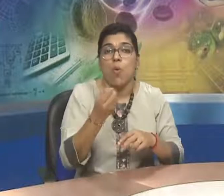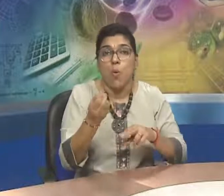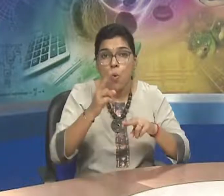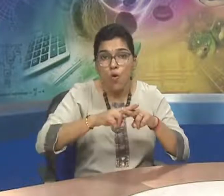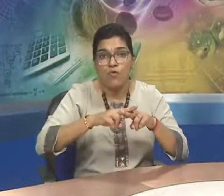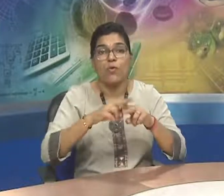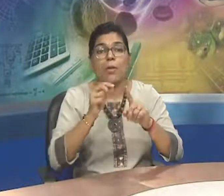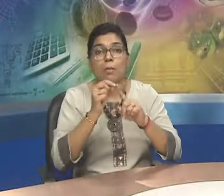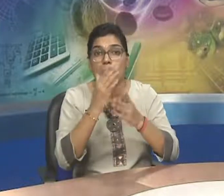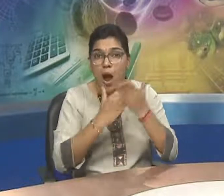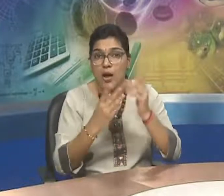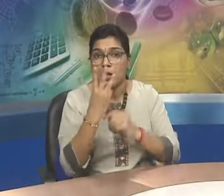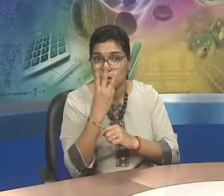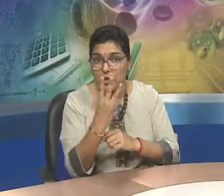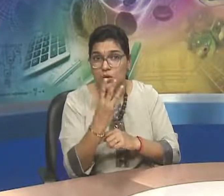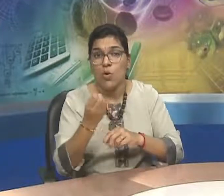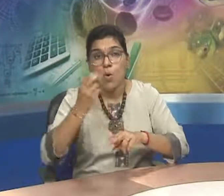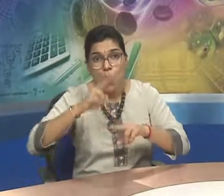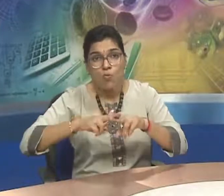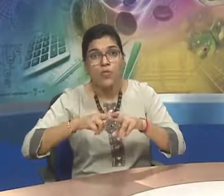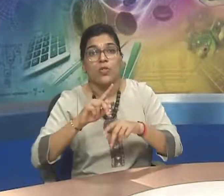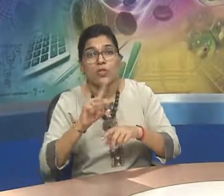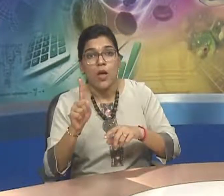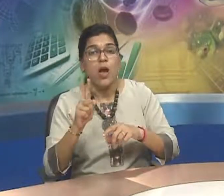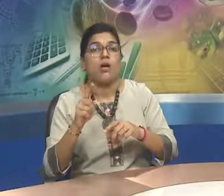he has written all the